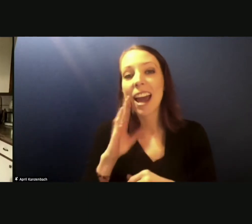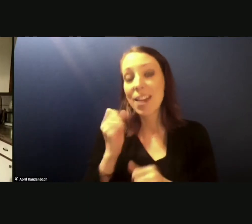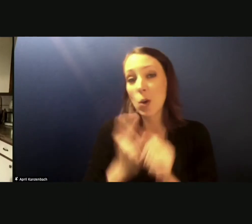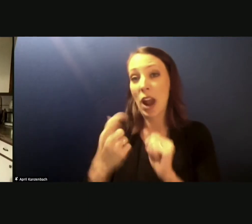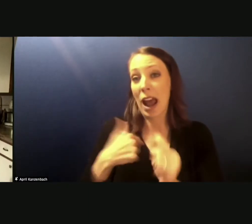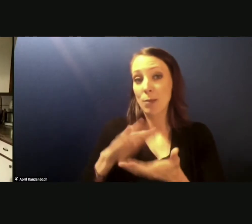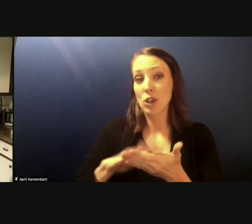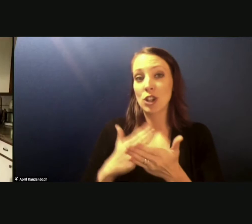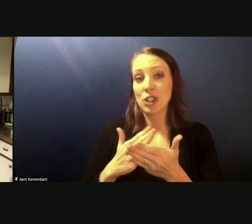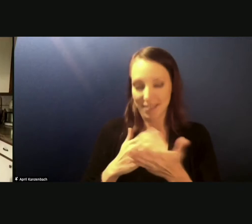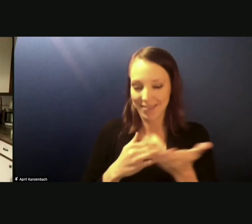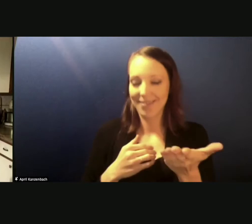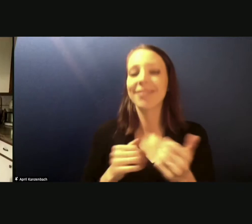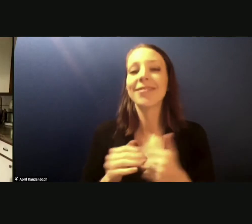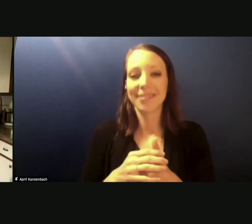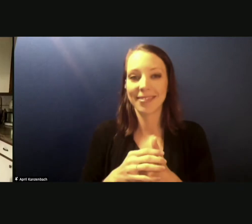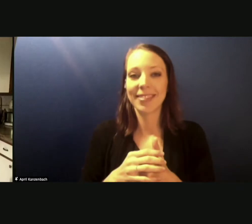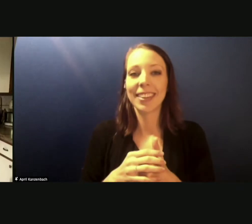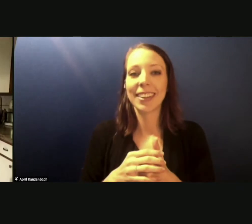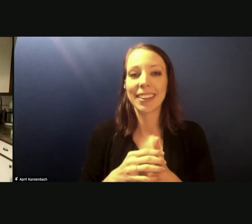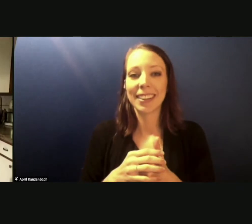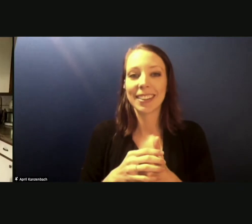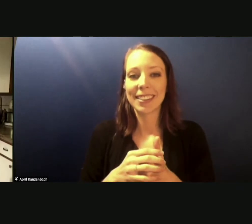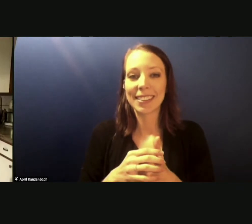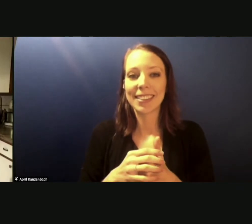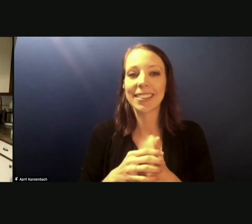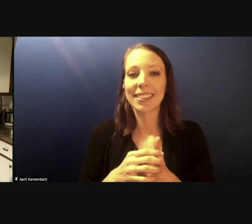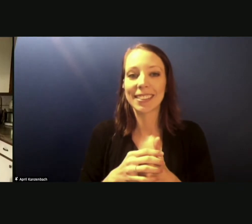Chef Hadassah